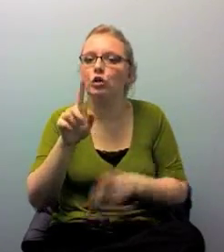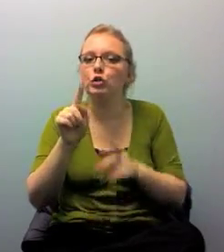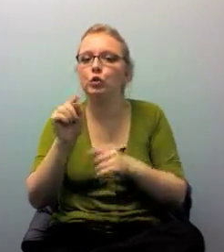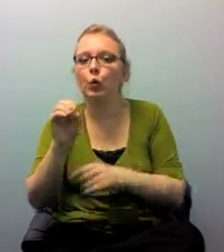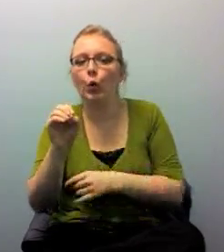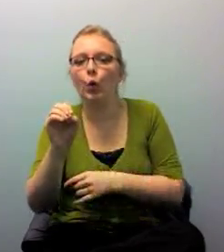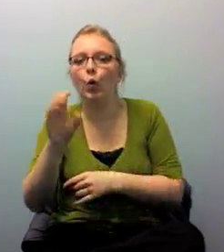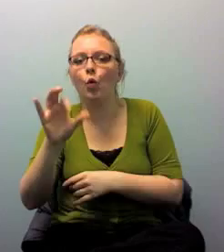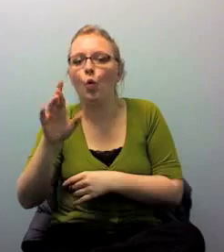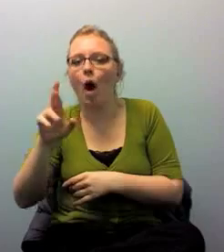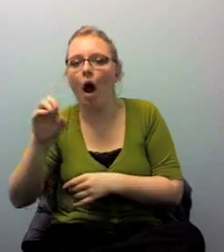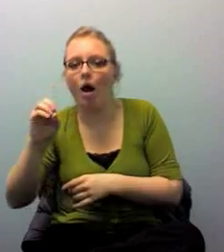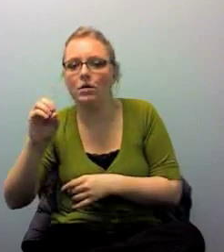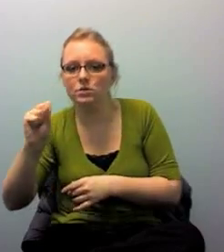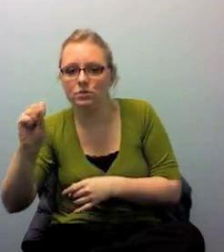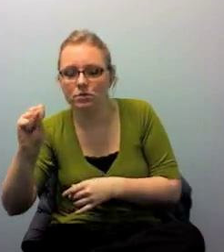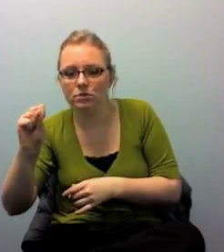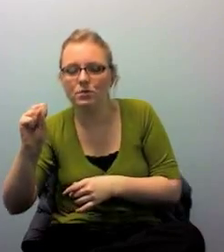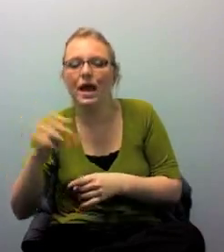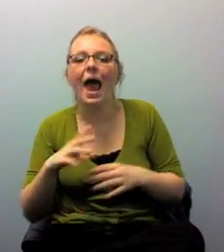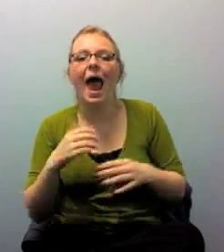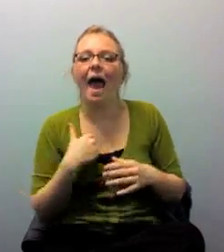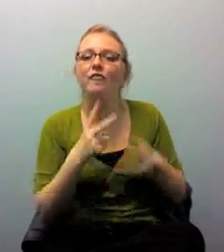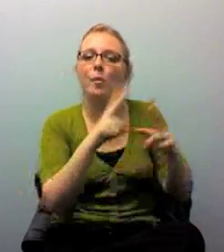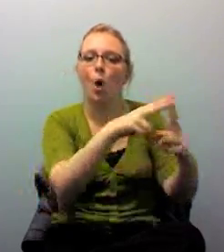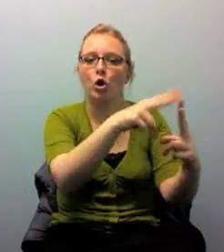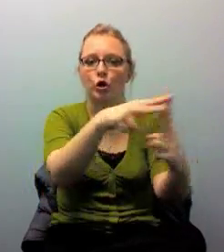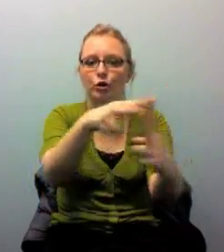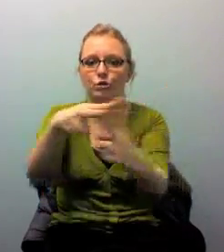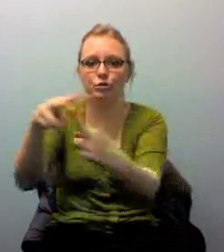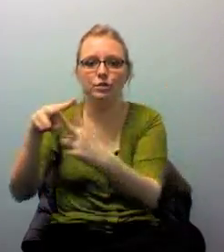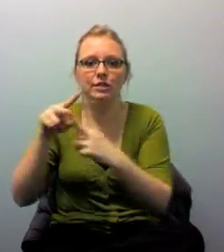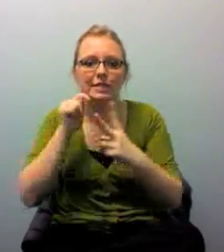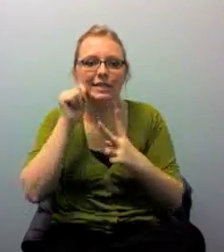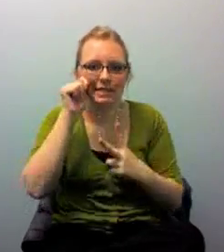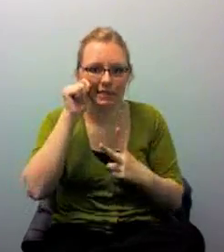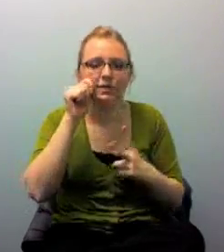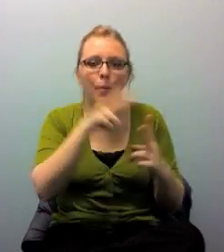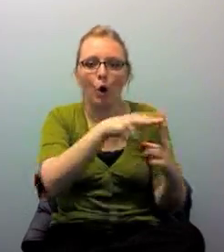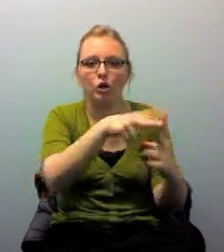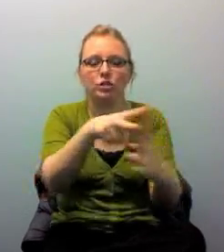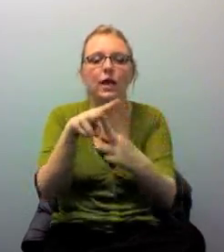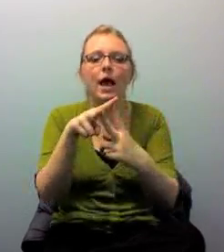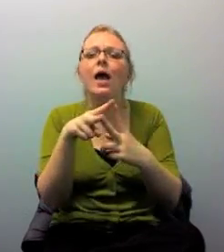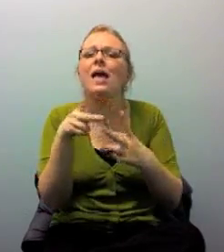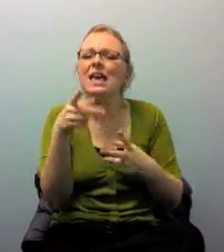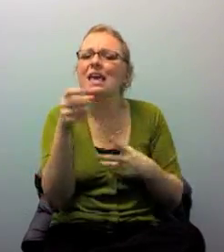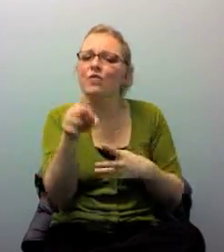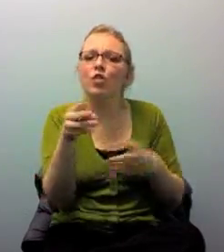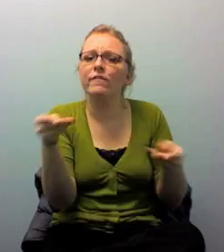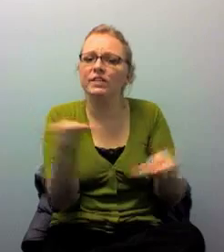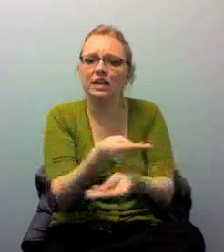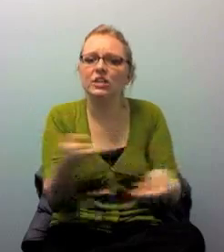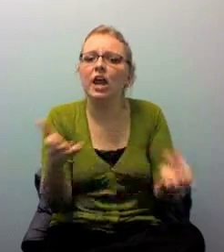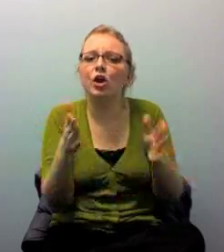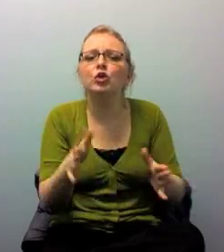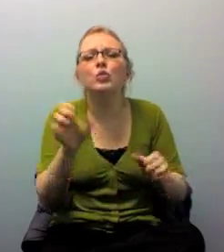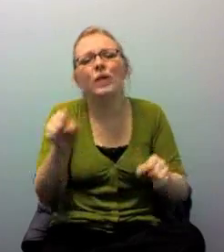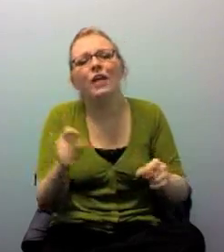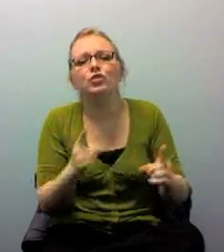partners. If somebody lacks a partner, you as the leader, the facilitator of the group, go ahead and join them as their partner. Now tell